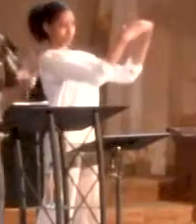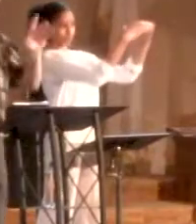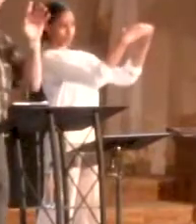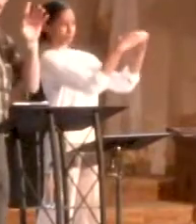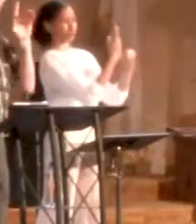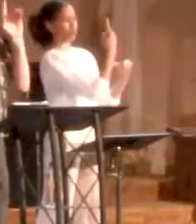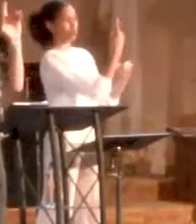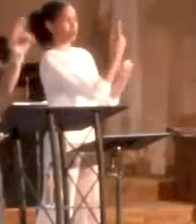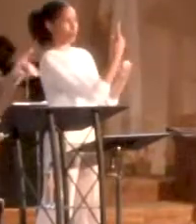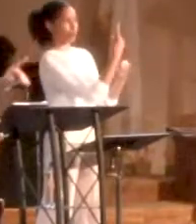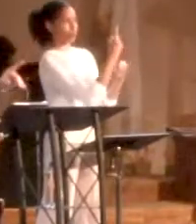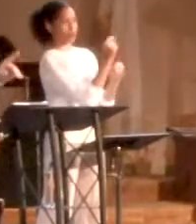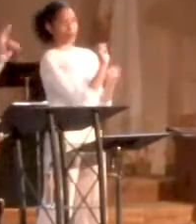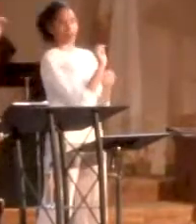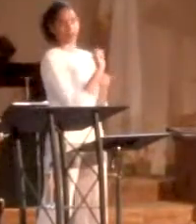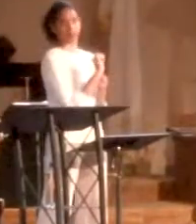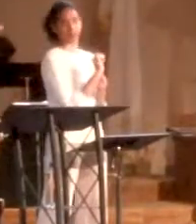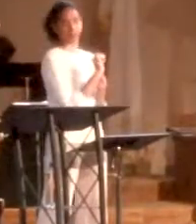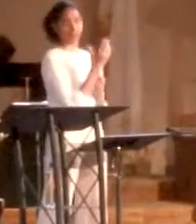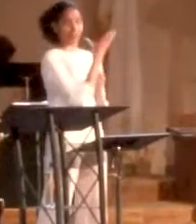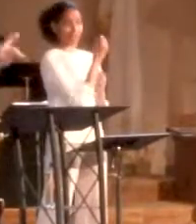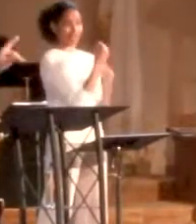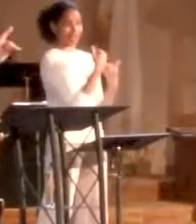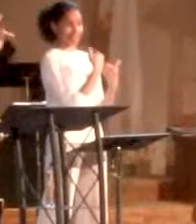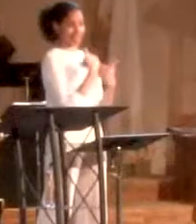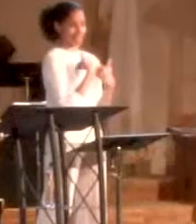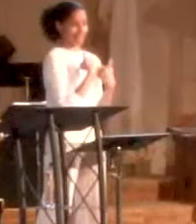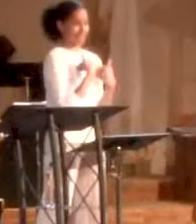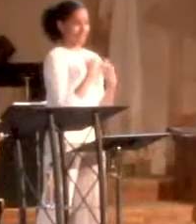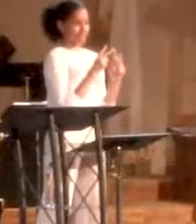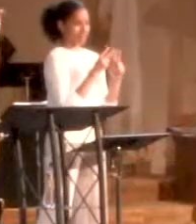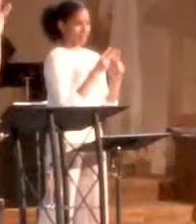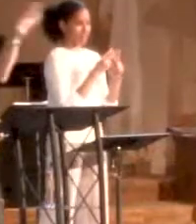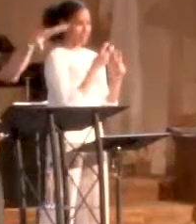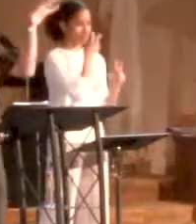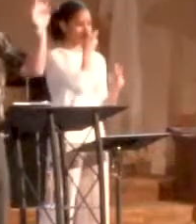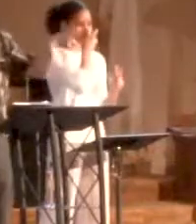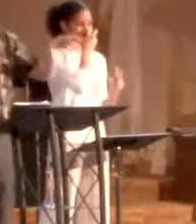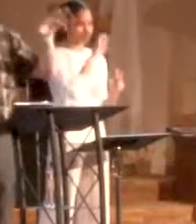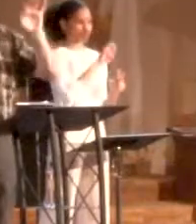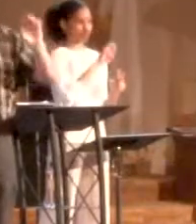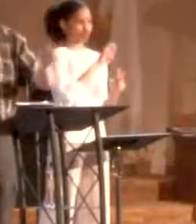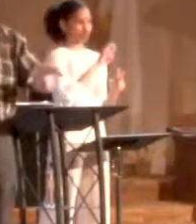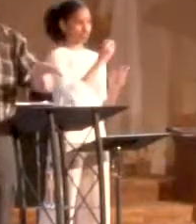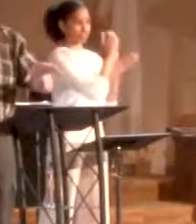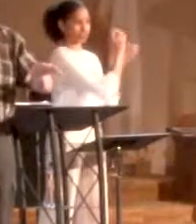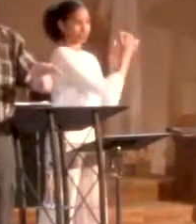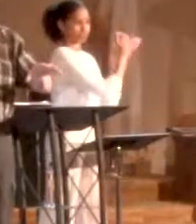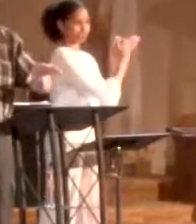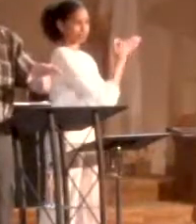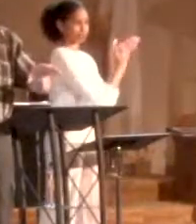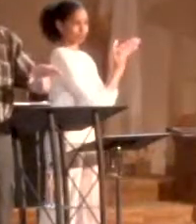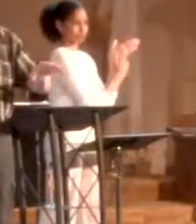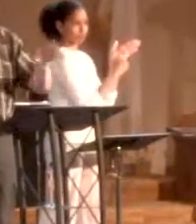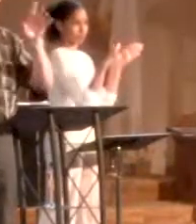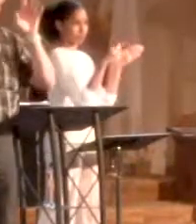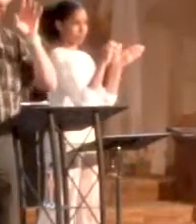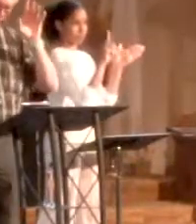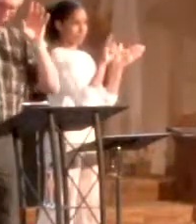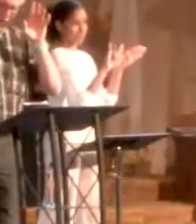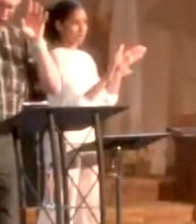committee, and they had an ironclad committee membership policy.